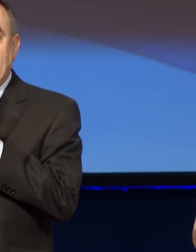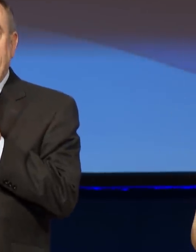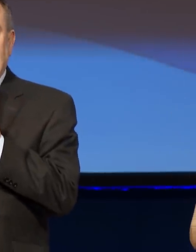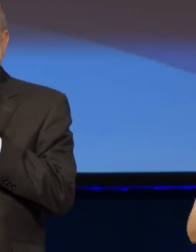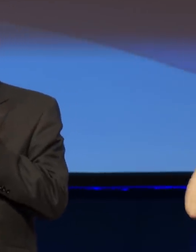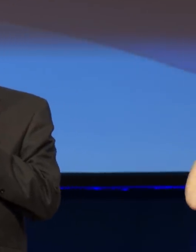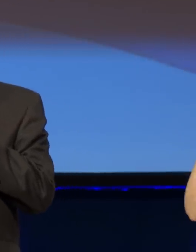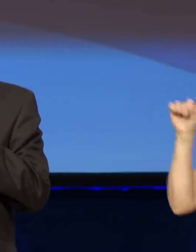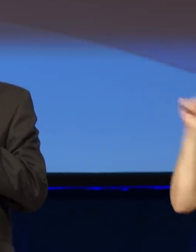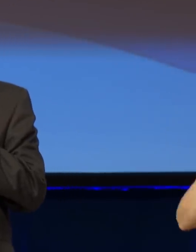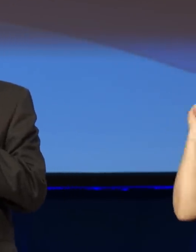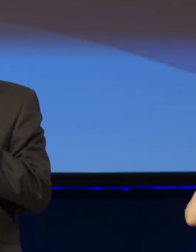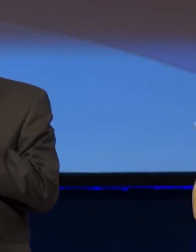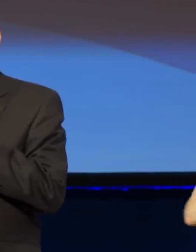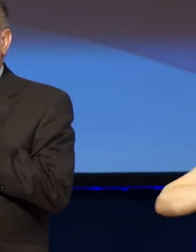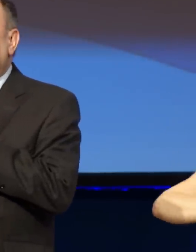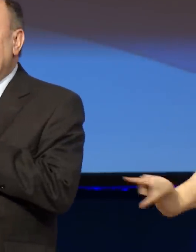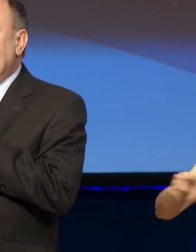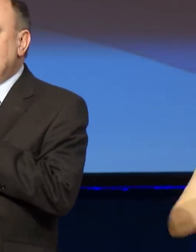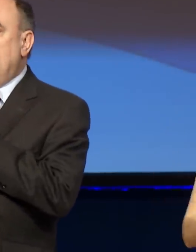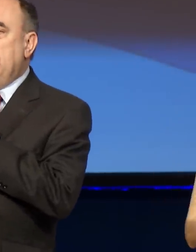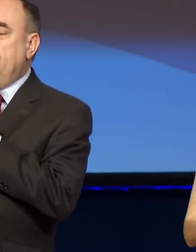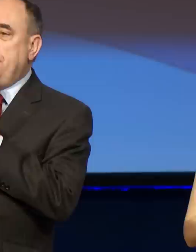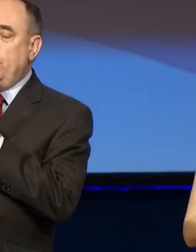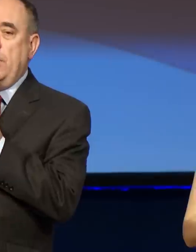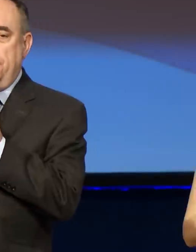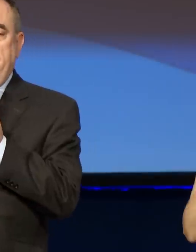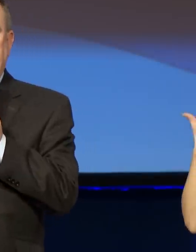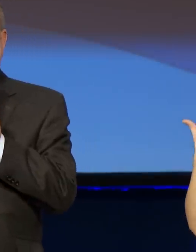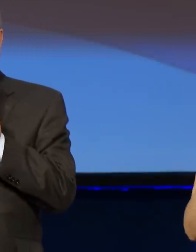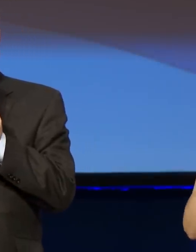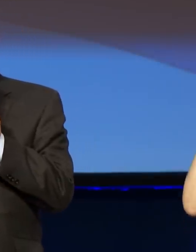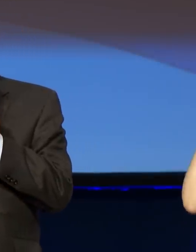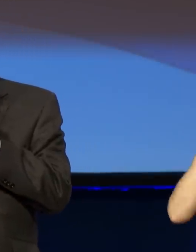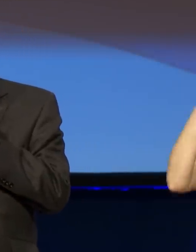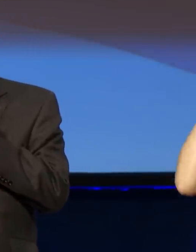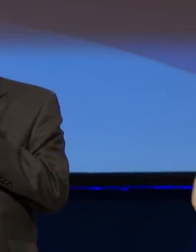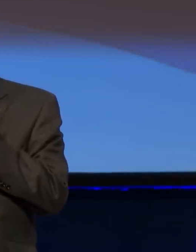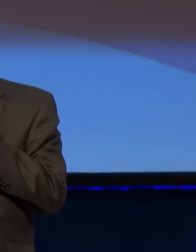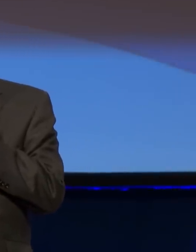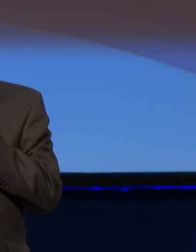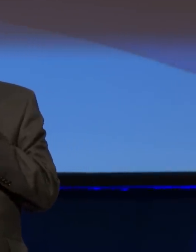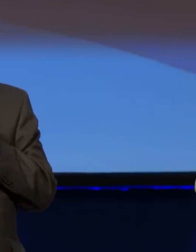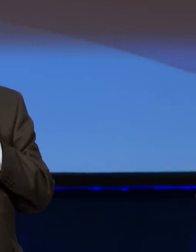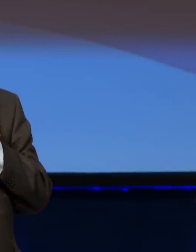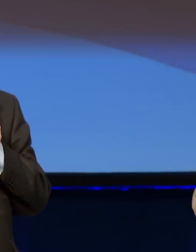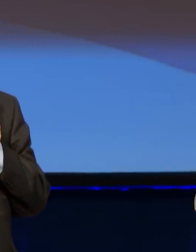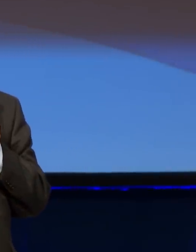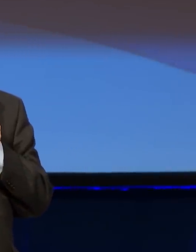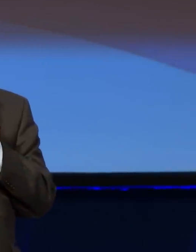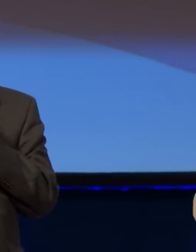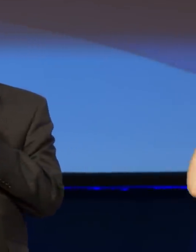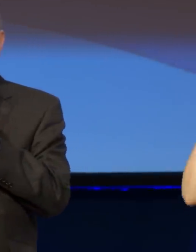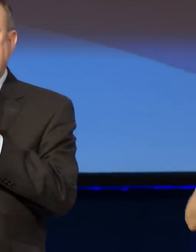This is something we should advertise. So we put up what I thought was an incredibly witty poster with